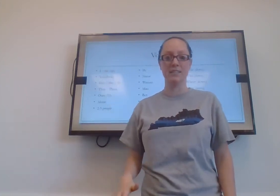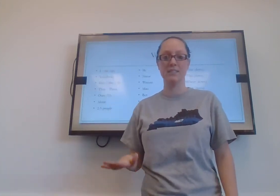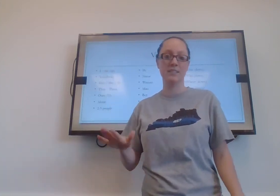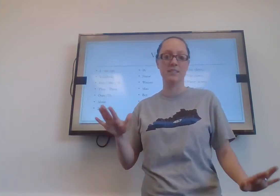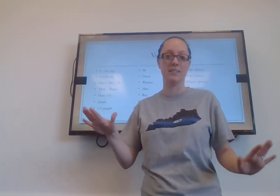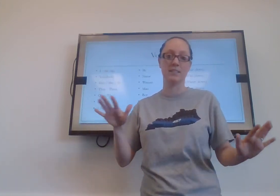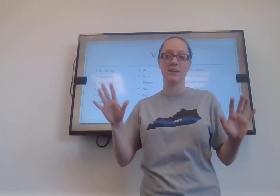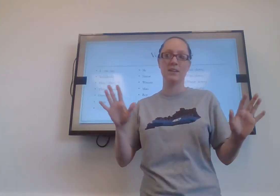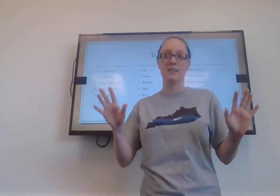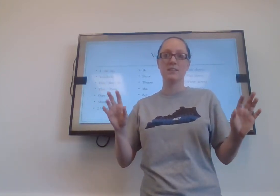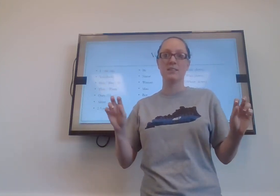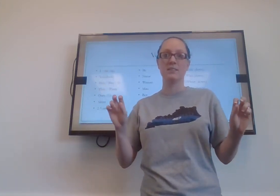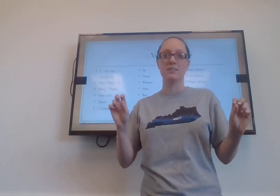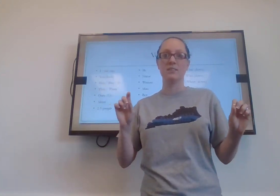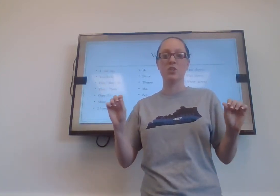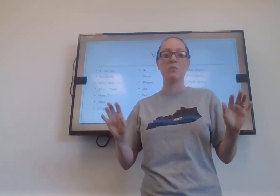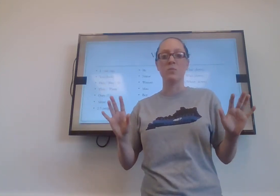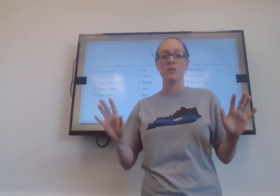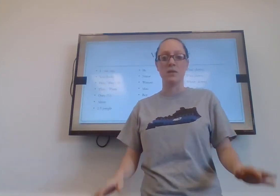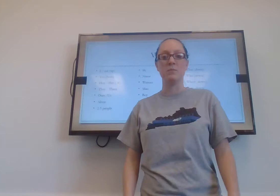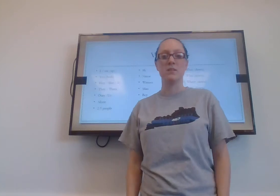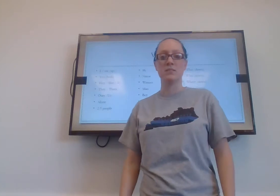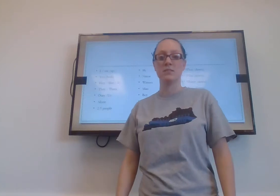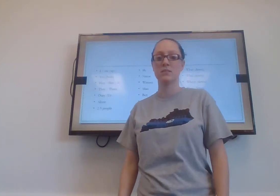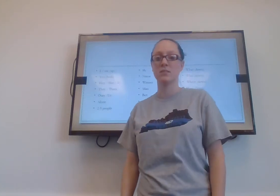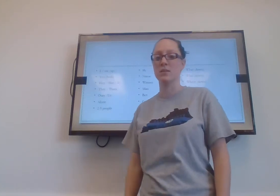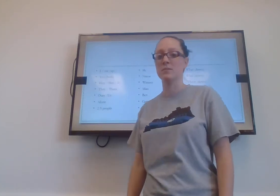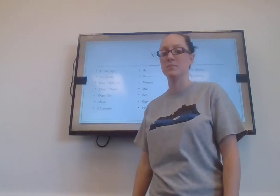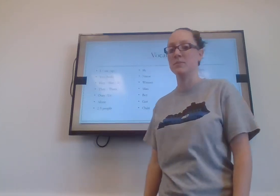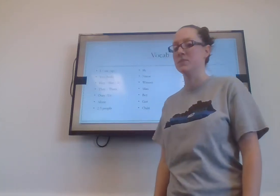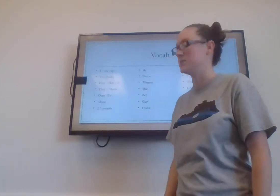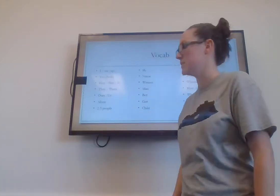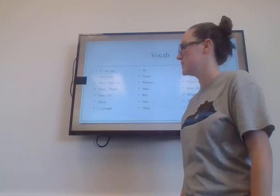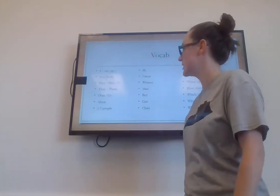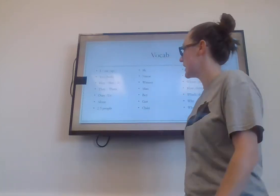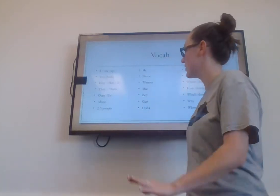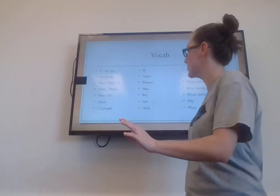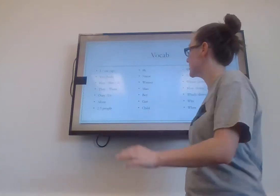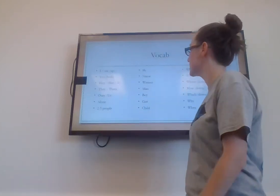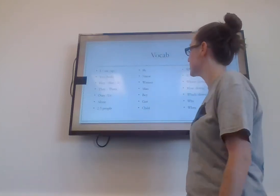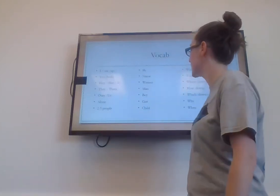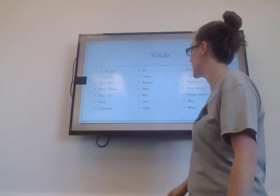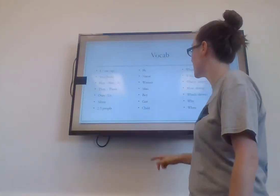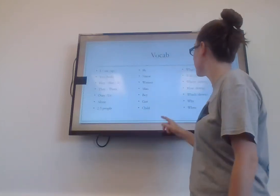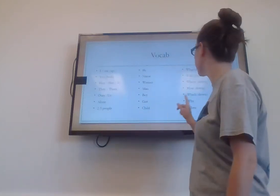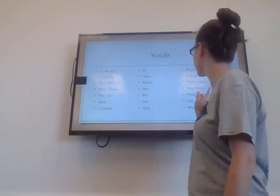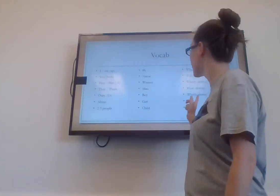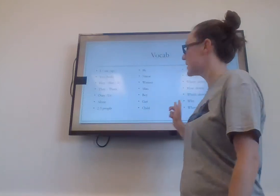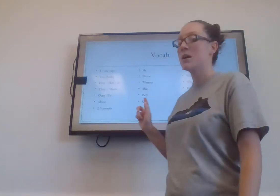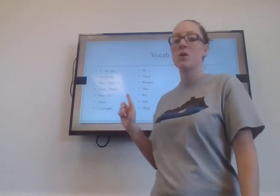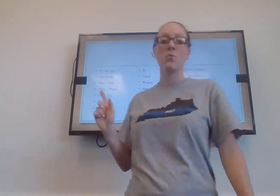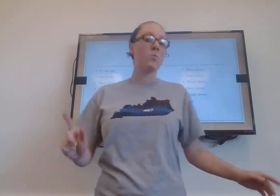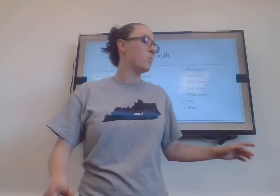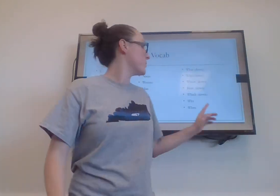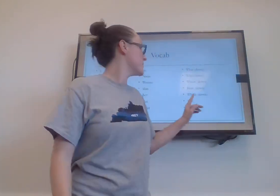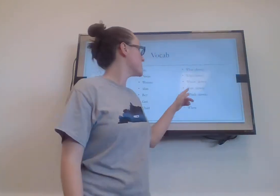it, determine what the baby is, if it's how old he is. Then we talked